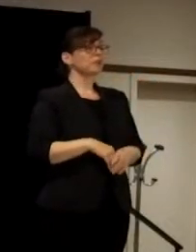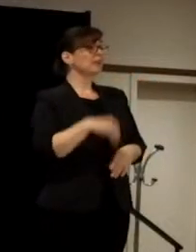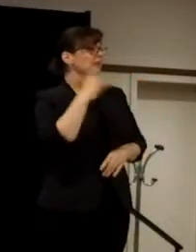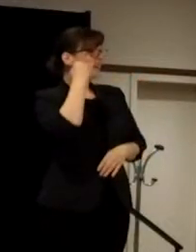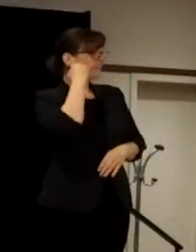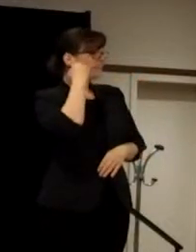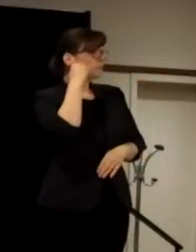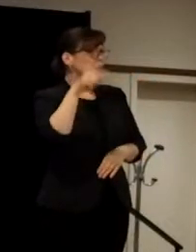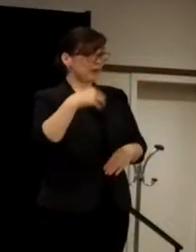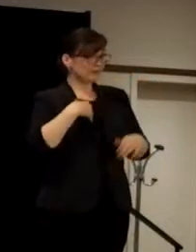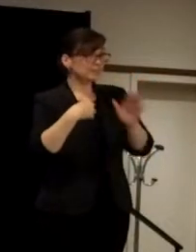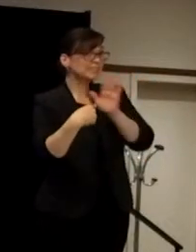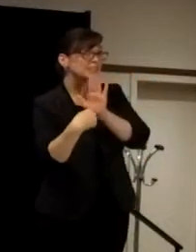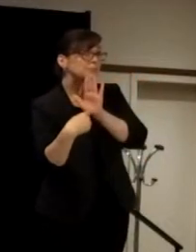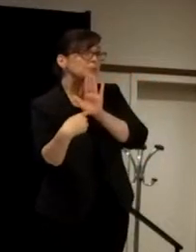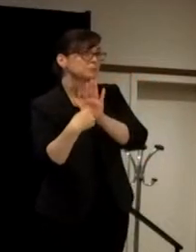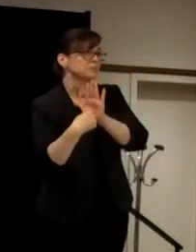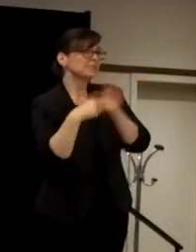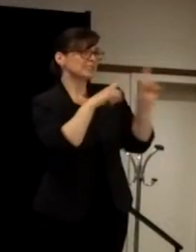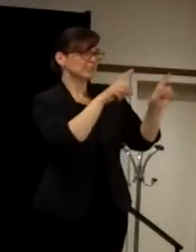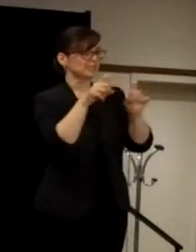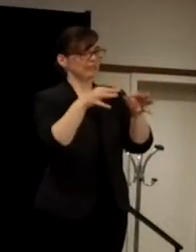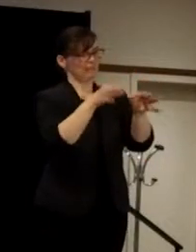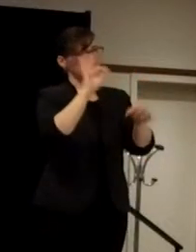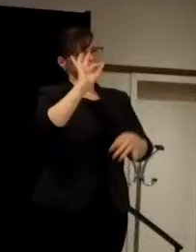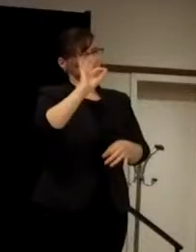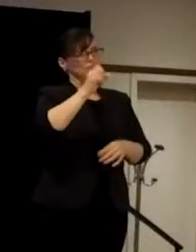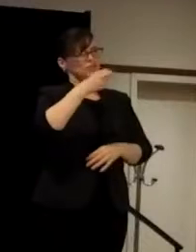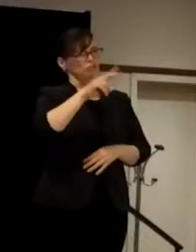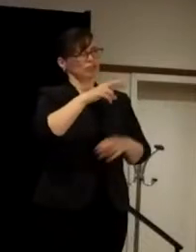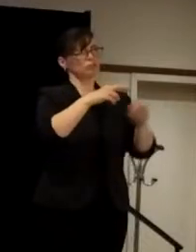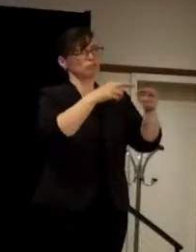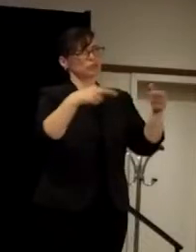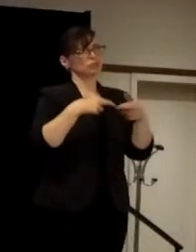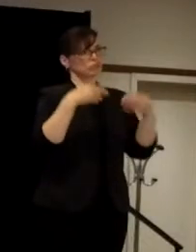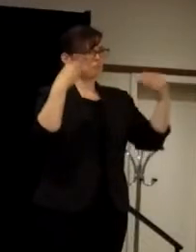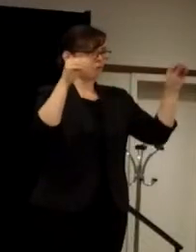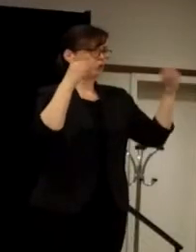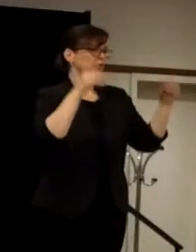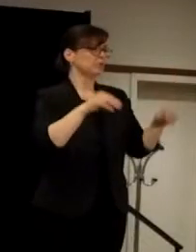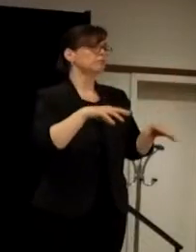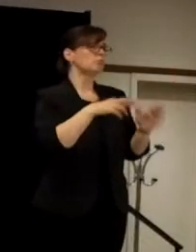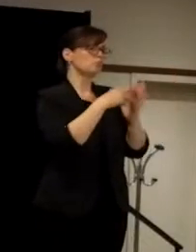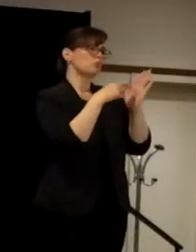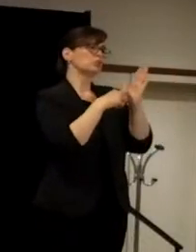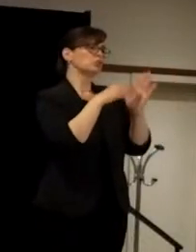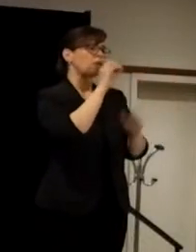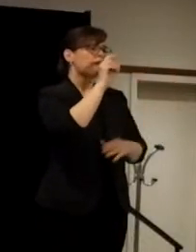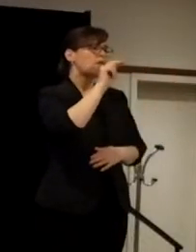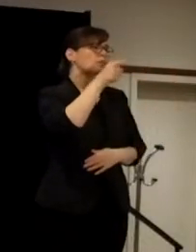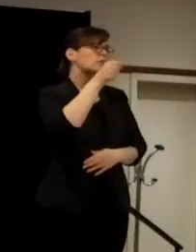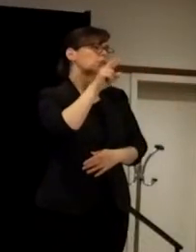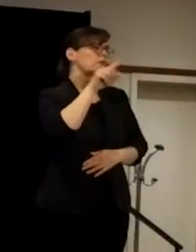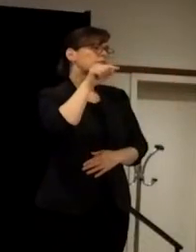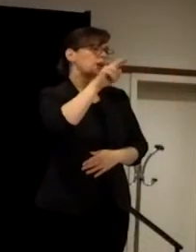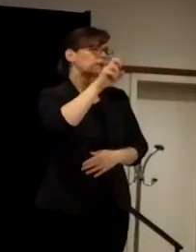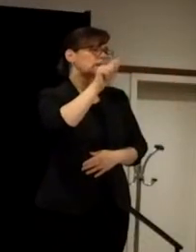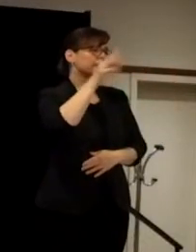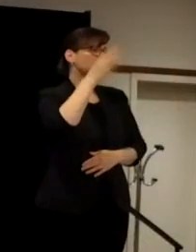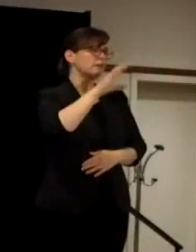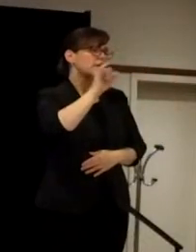where the risk is, it's probably symptomatic spread. I think in a couple weeks we'll see the caseloads in the younger demographics start